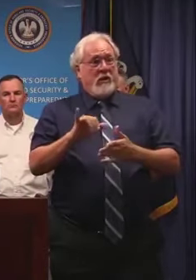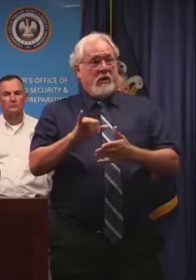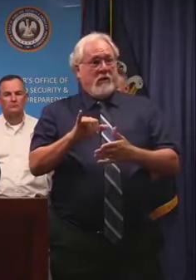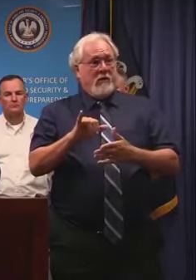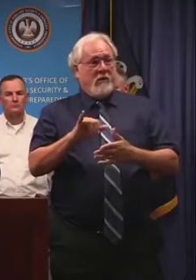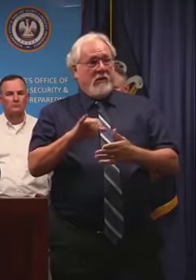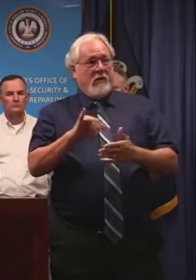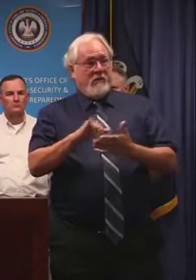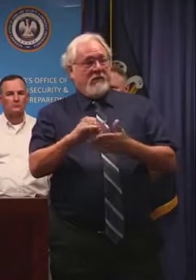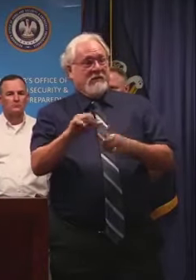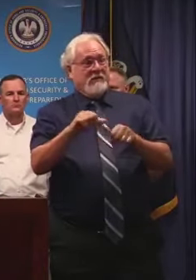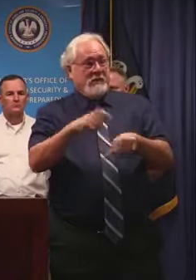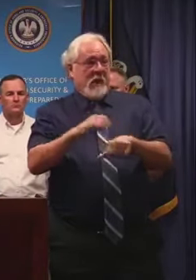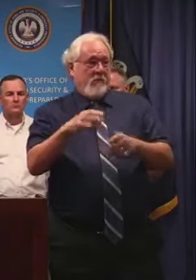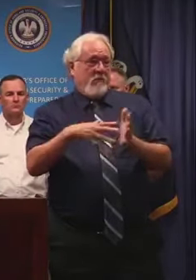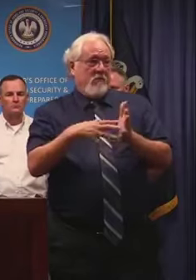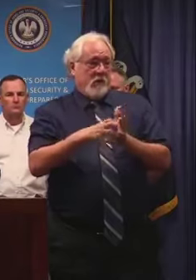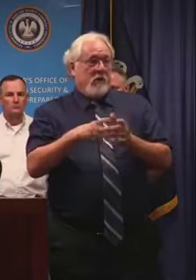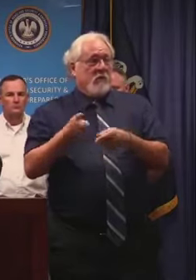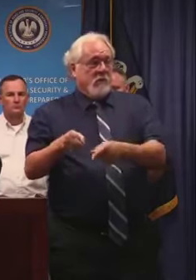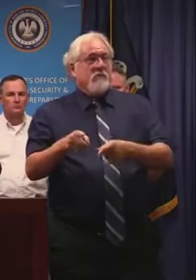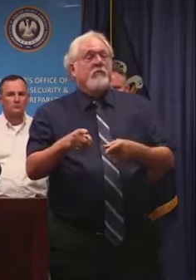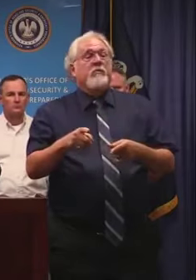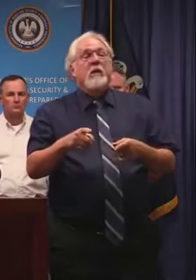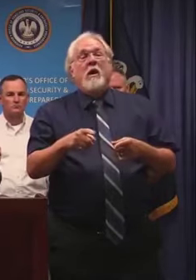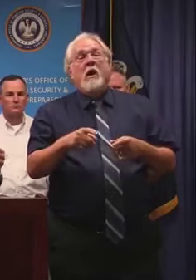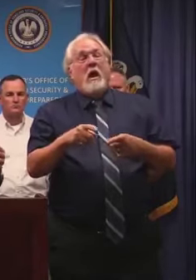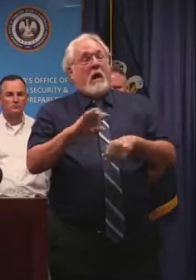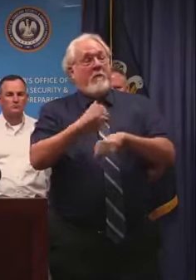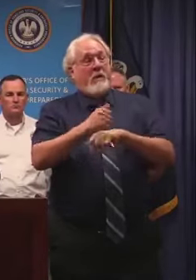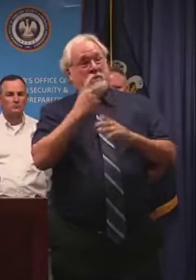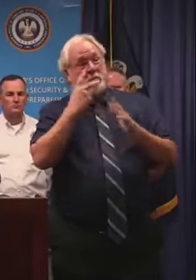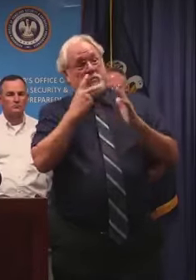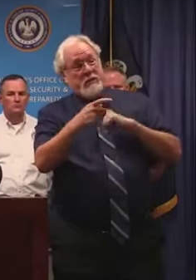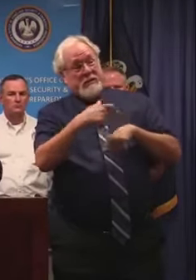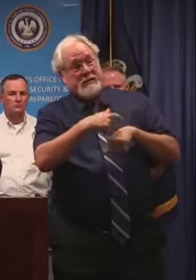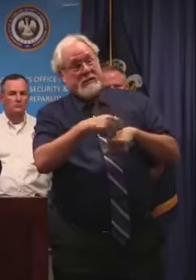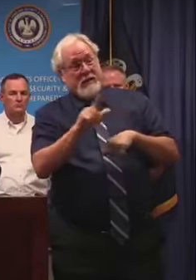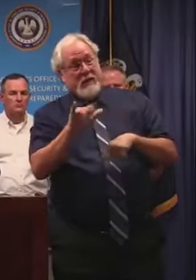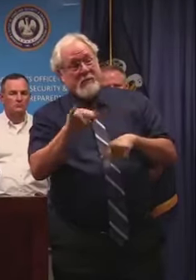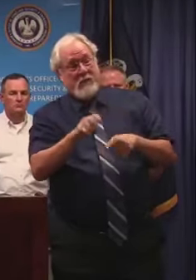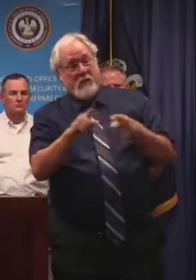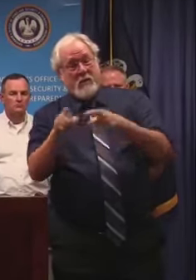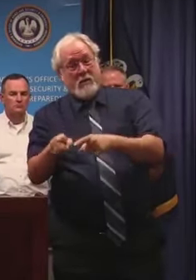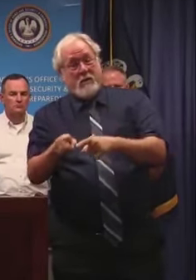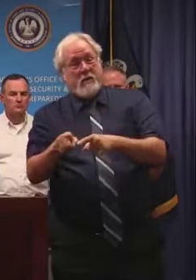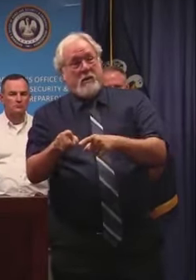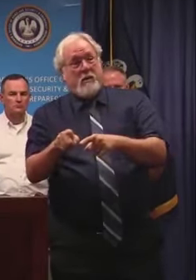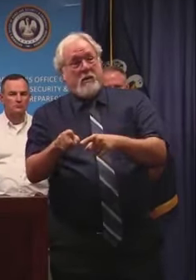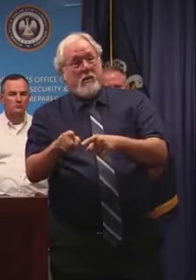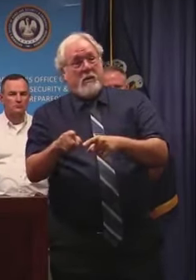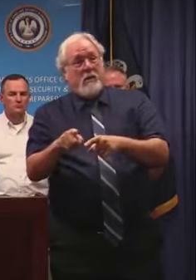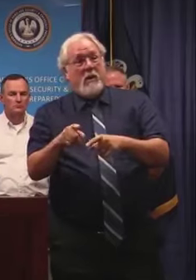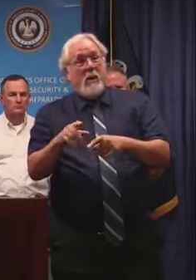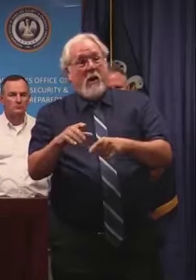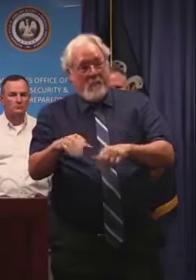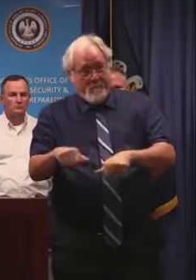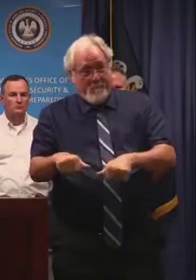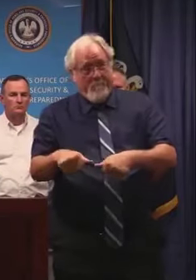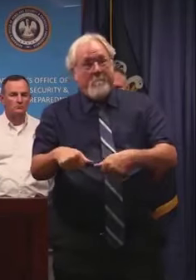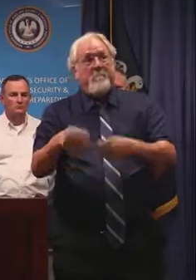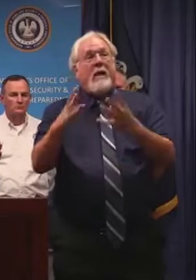vulnerability, which based on the projected timeline of when the capacity is going to be brought back up to